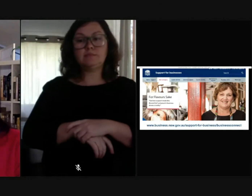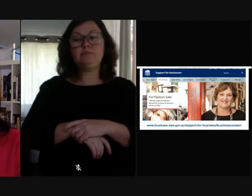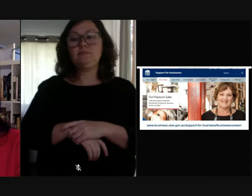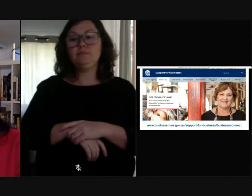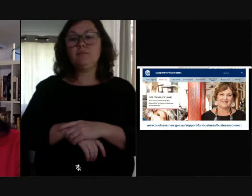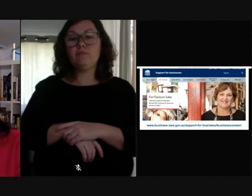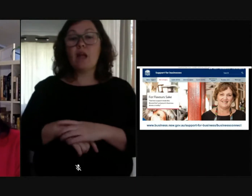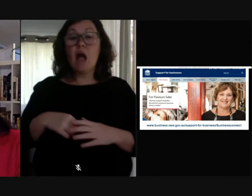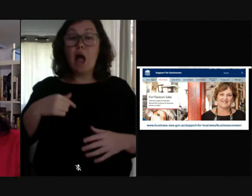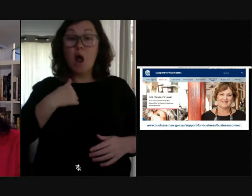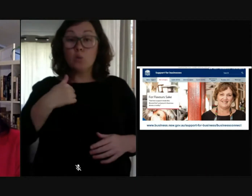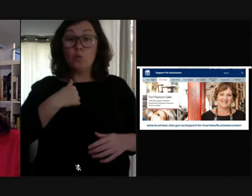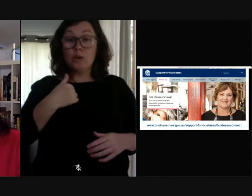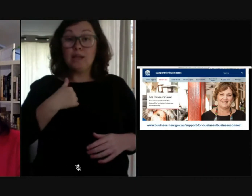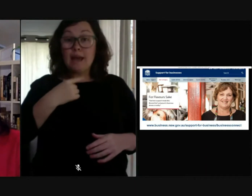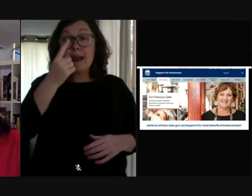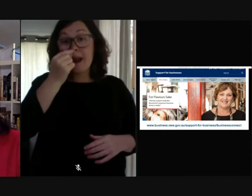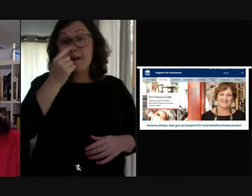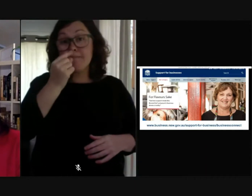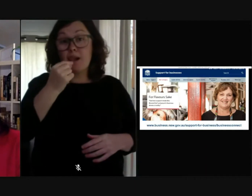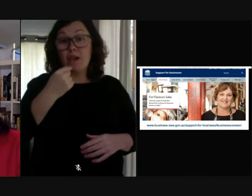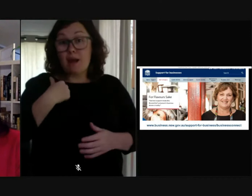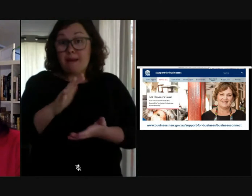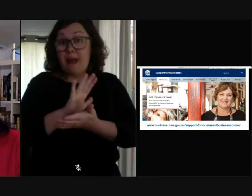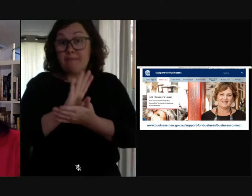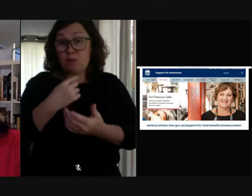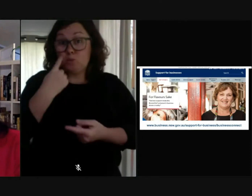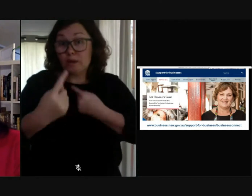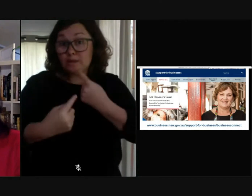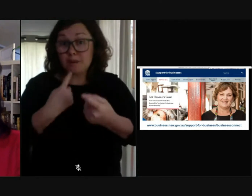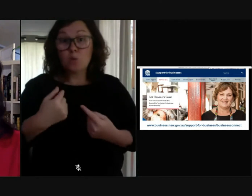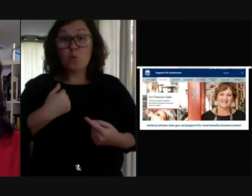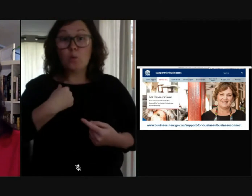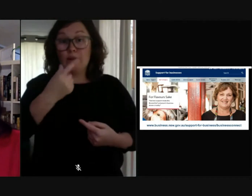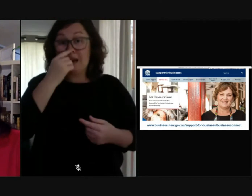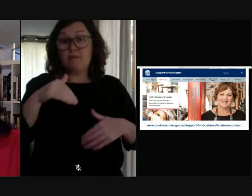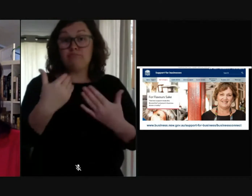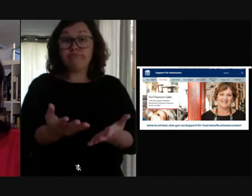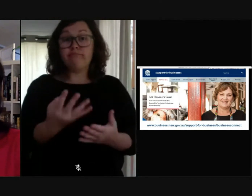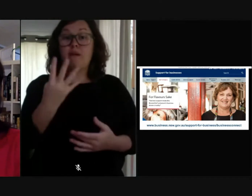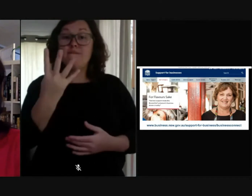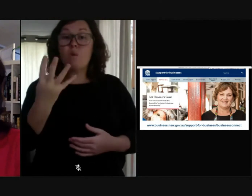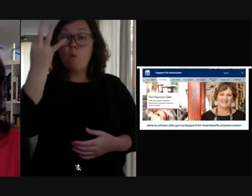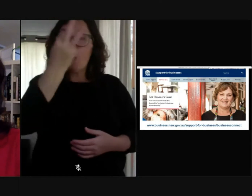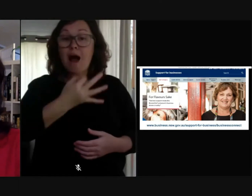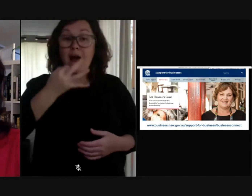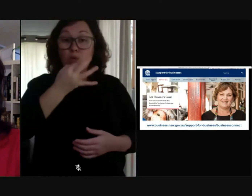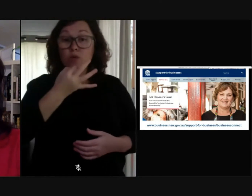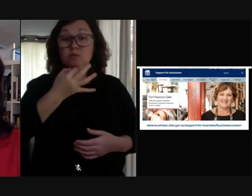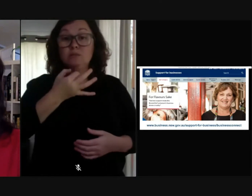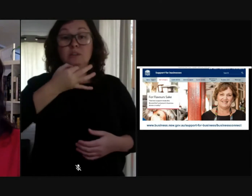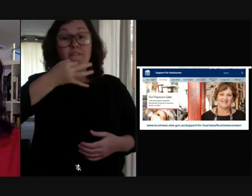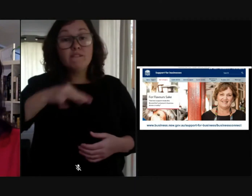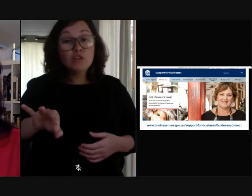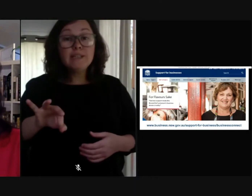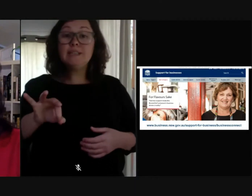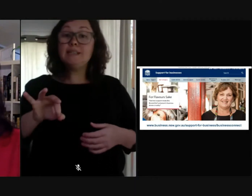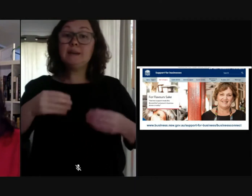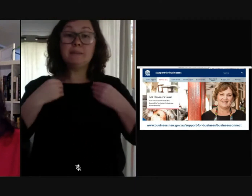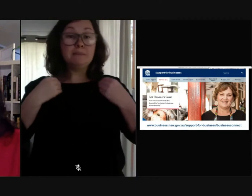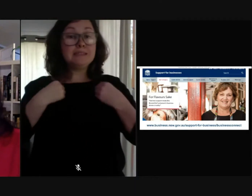happy to report, we are able to provide you with 4 hours of completely free business